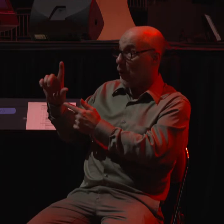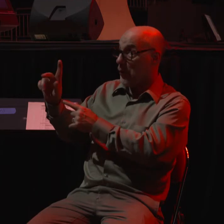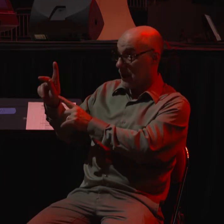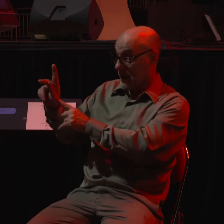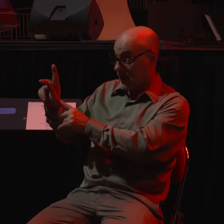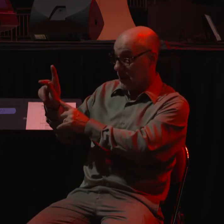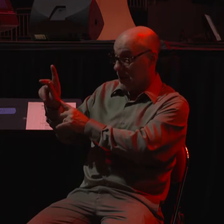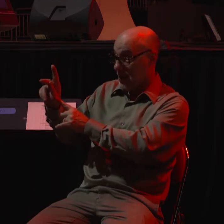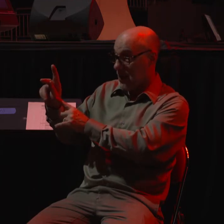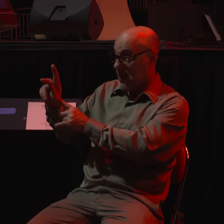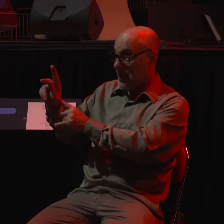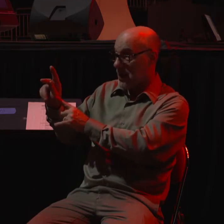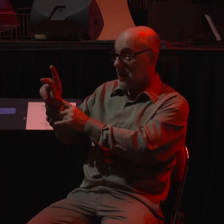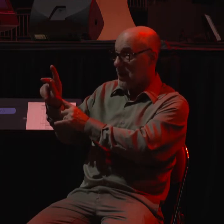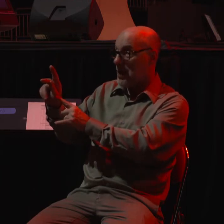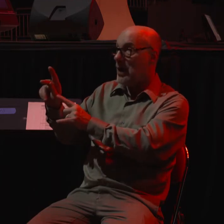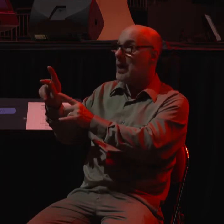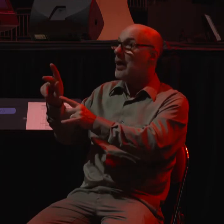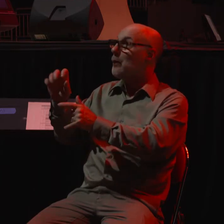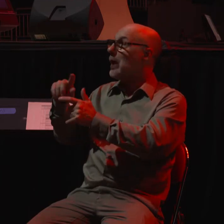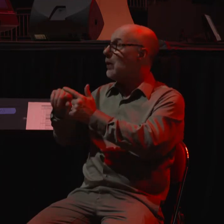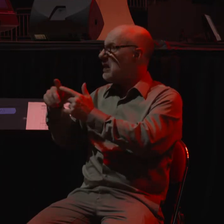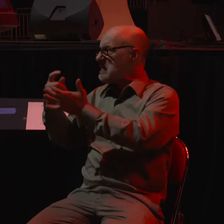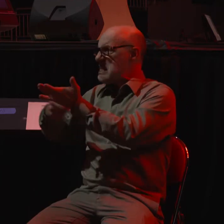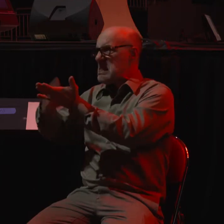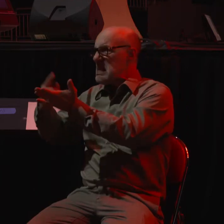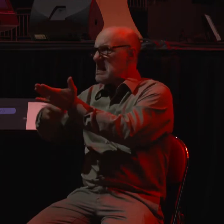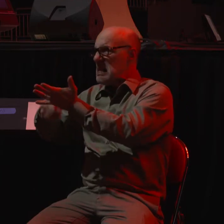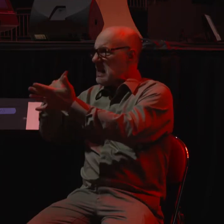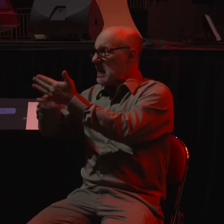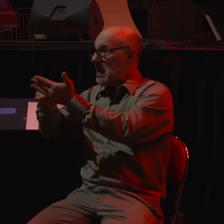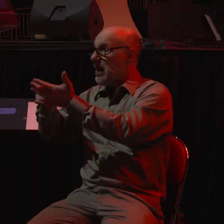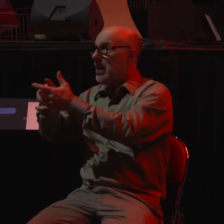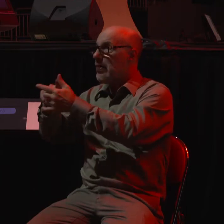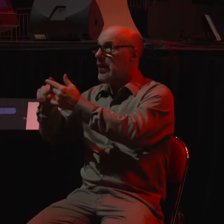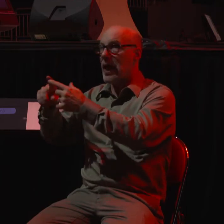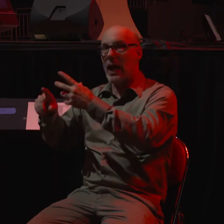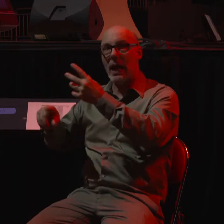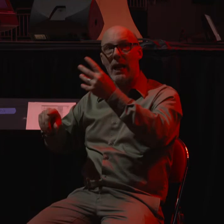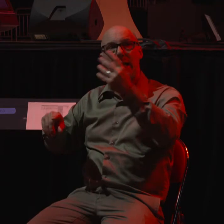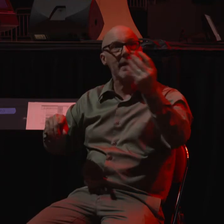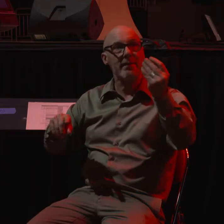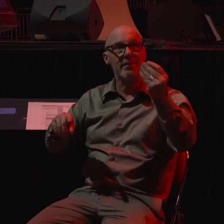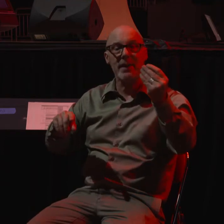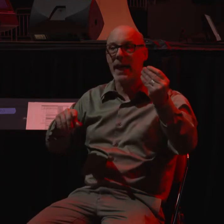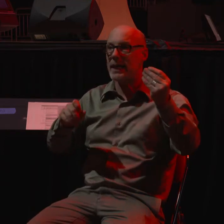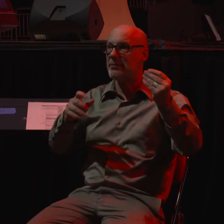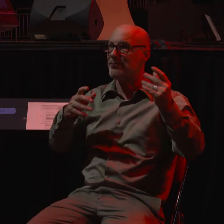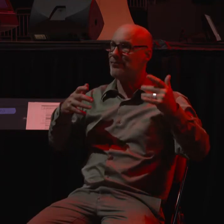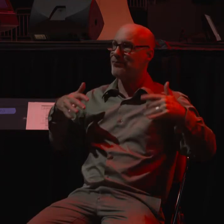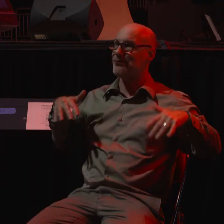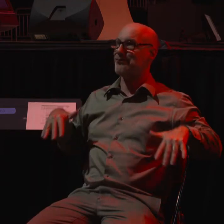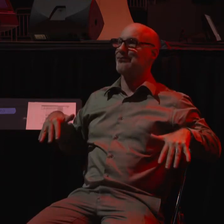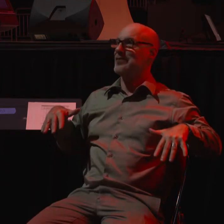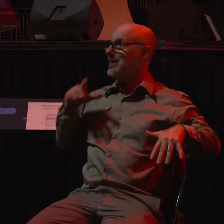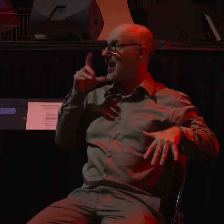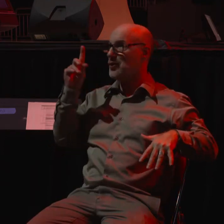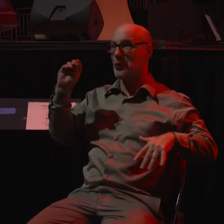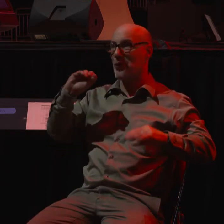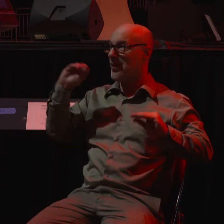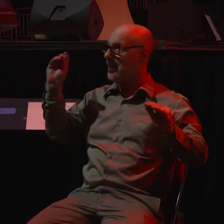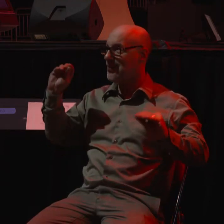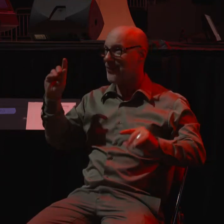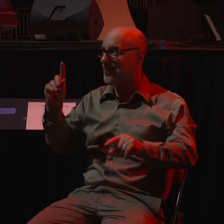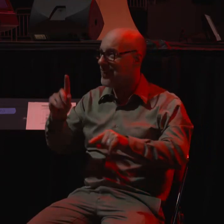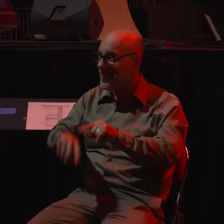put our feet to work. Because love, as we always say, is an action verb, and I think that's what we see from King. It wasn't just talking about